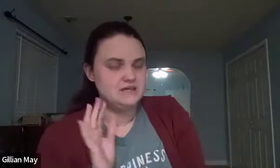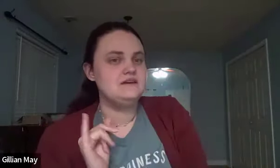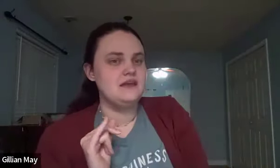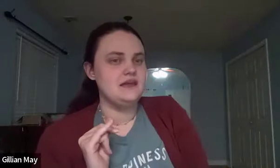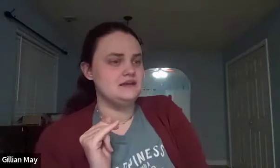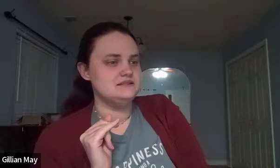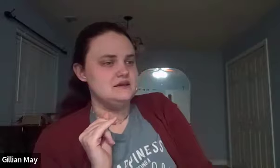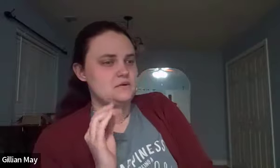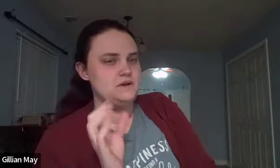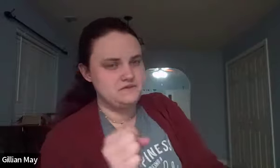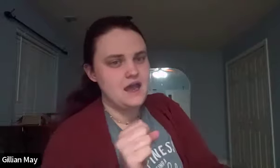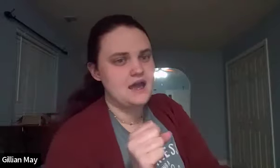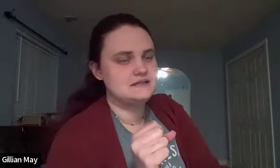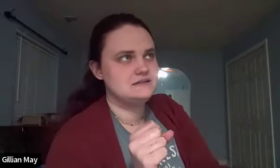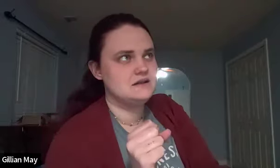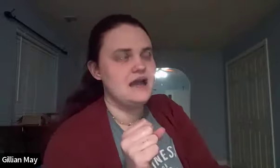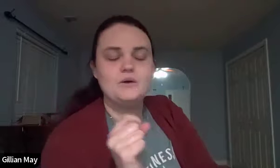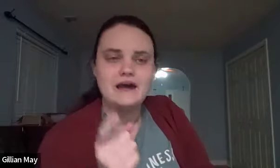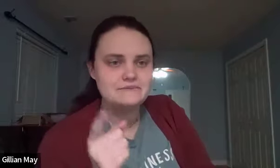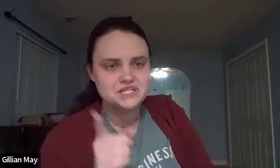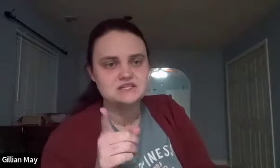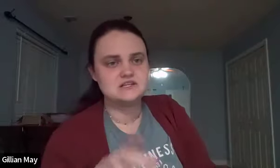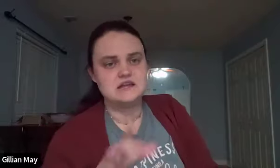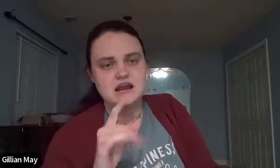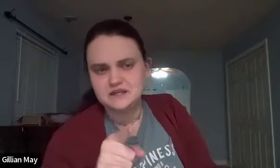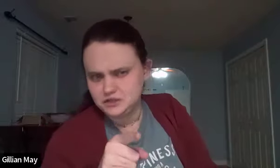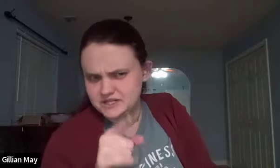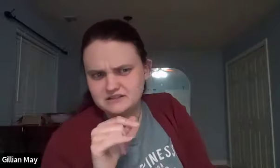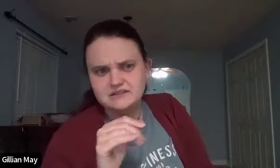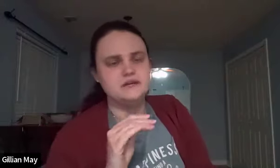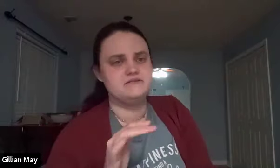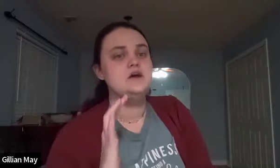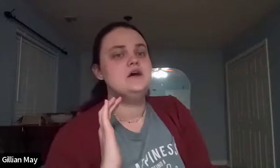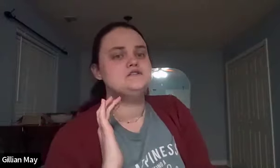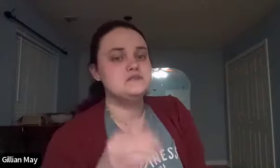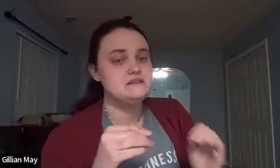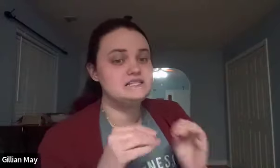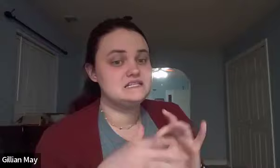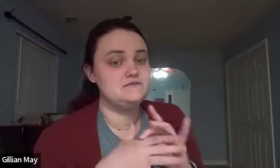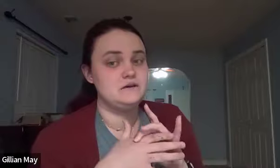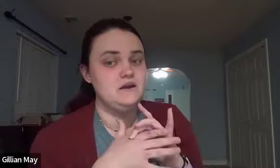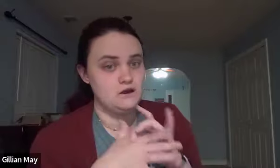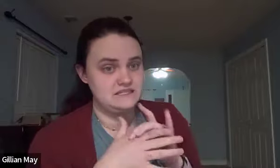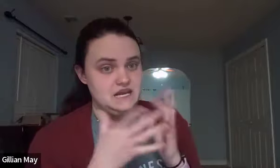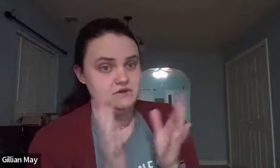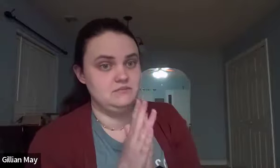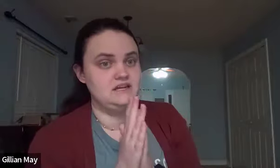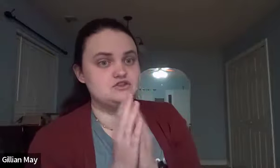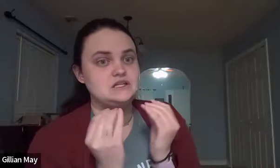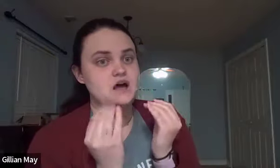week, and with that, well, I didn't mention this earlier. I think you mentioned a little bit of it. So this class is very content heavy, meaning there's a lot